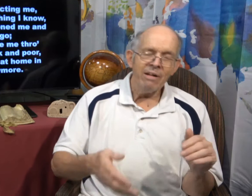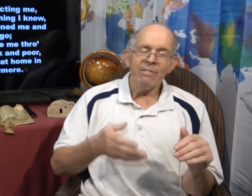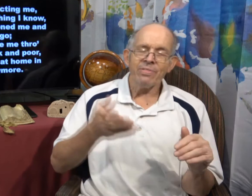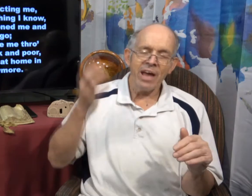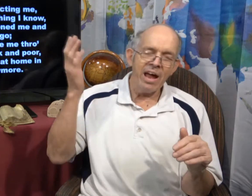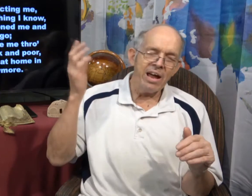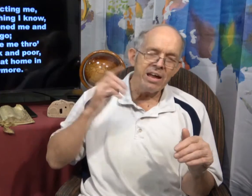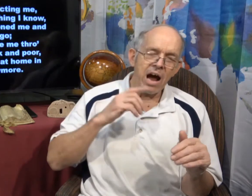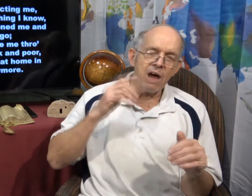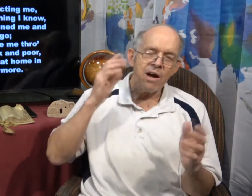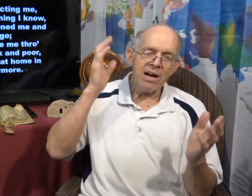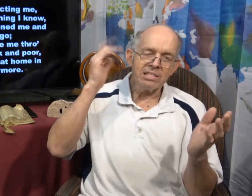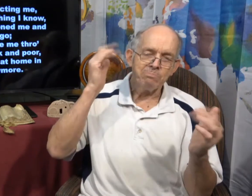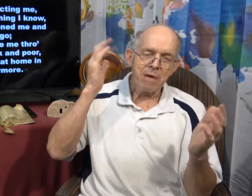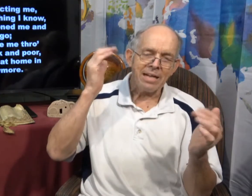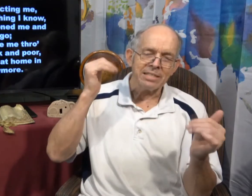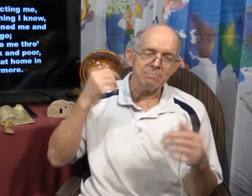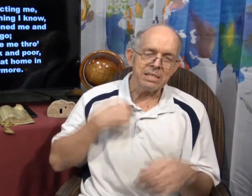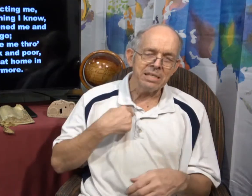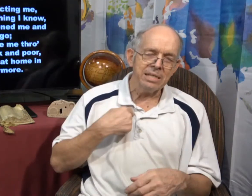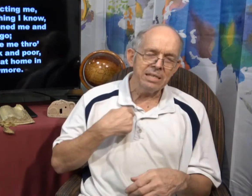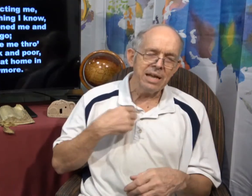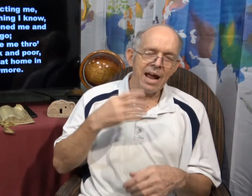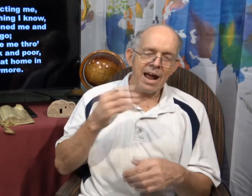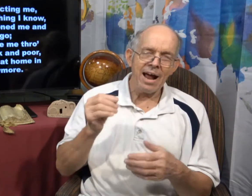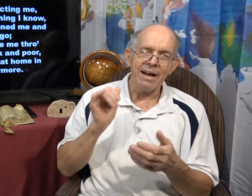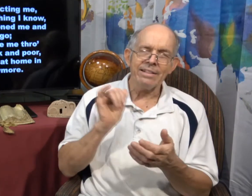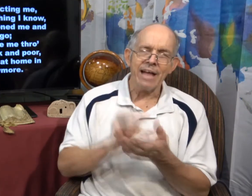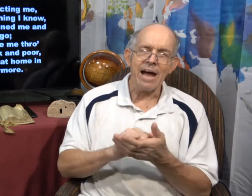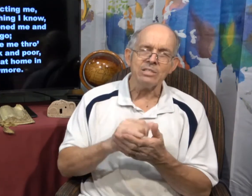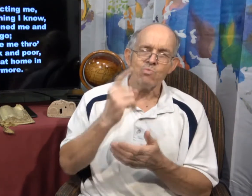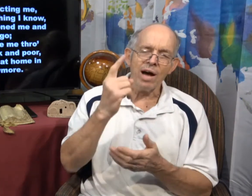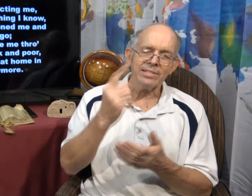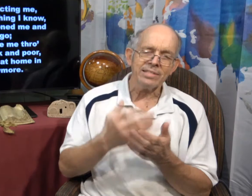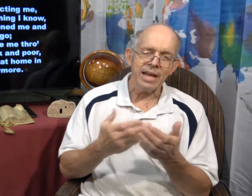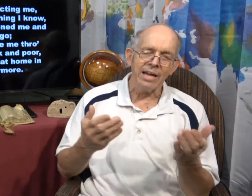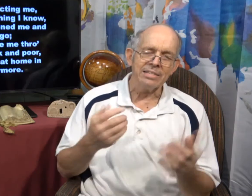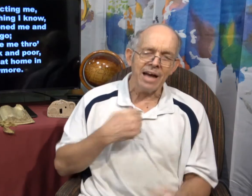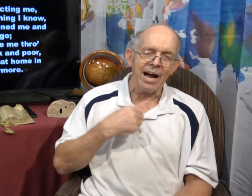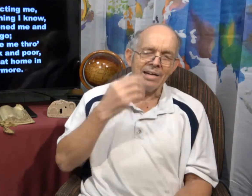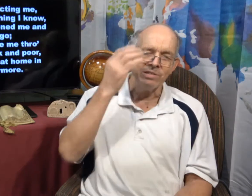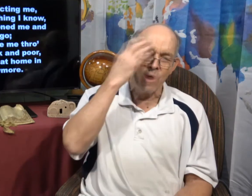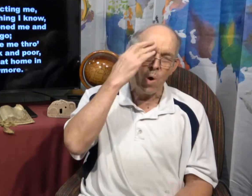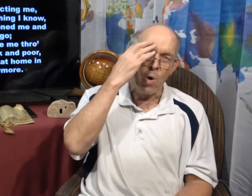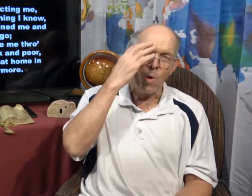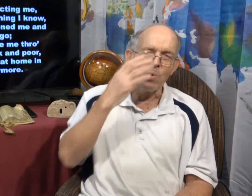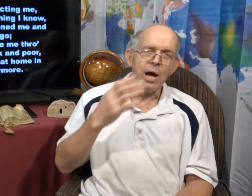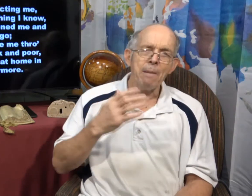anymore. They are expecting me, and that's one thing I know.